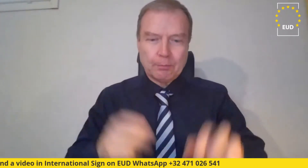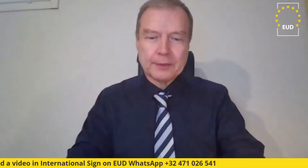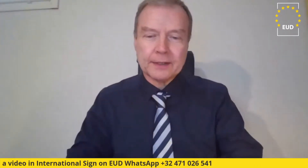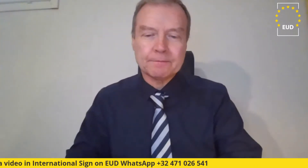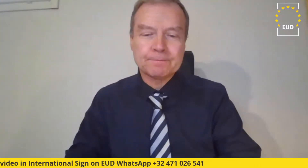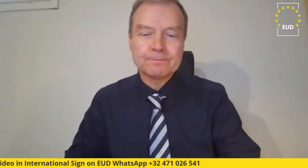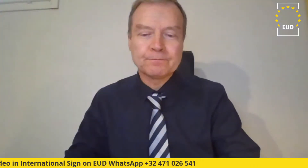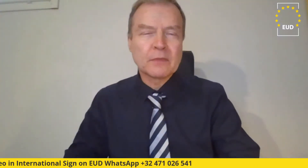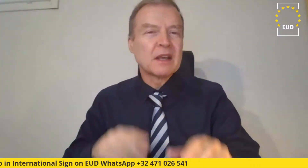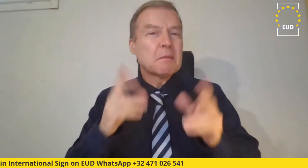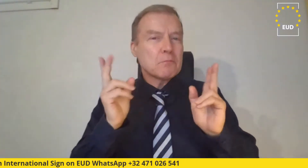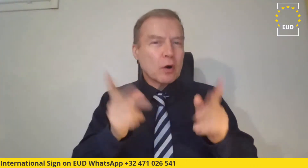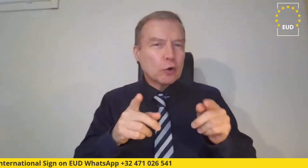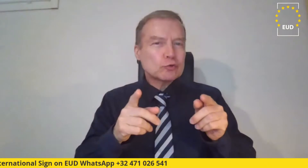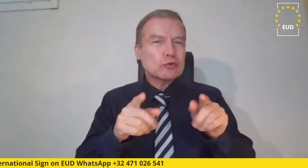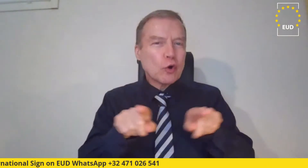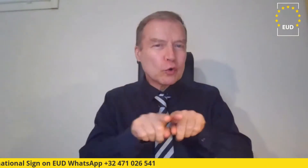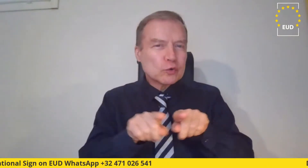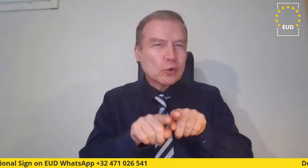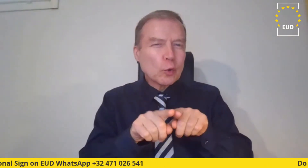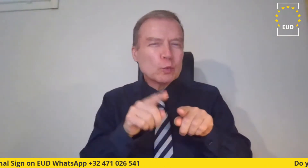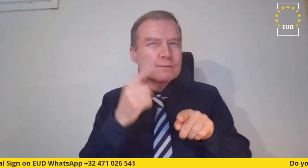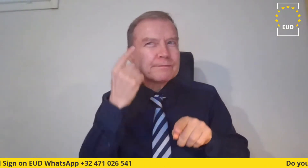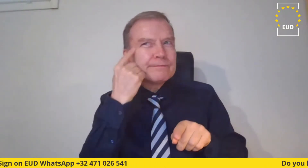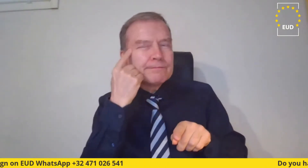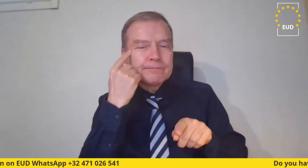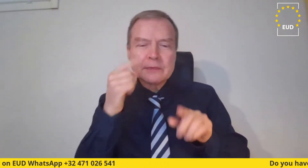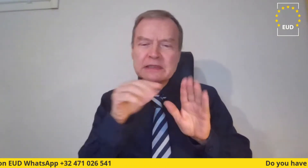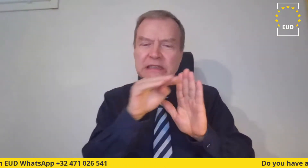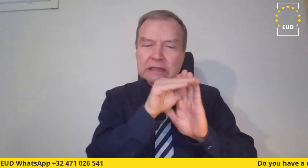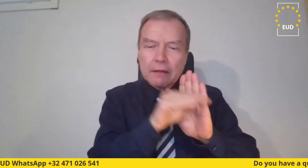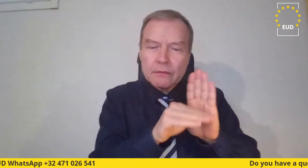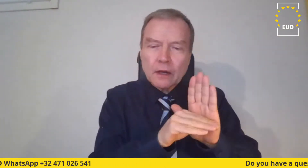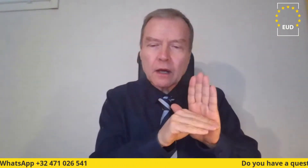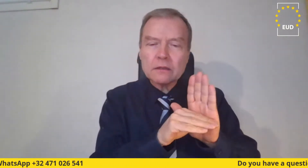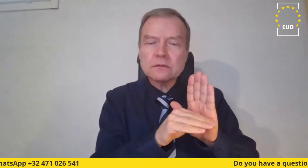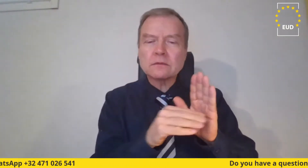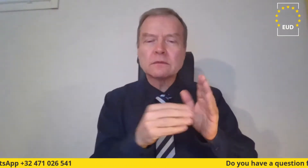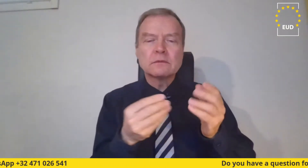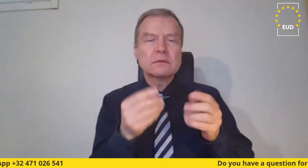this webinar and contribute their ideas and best practices.